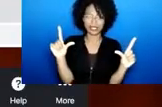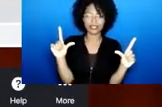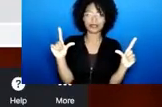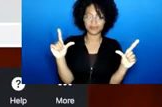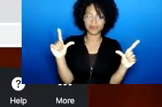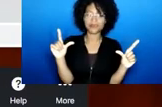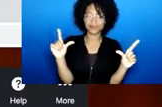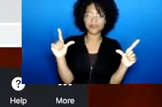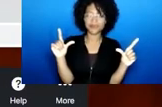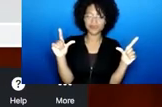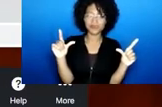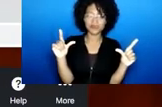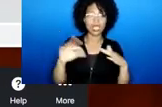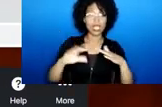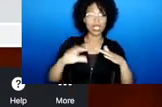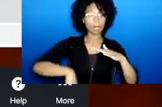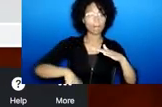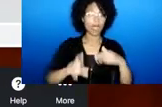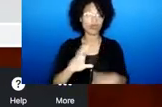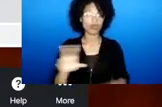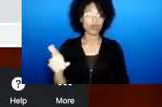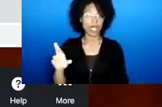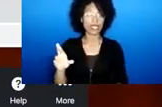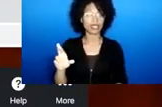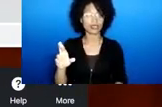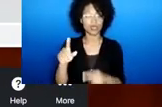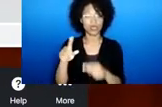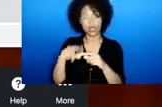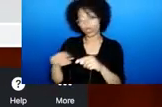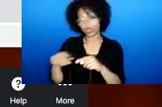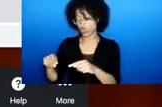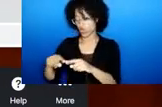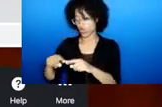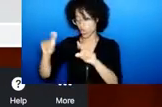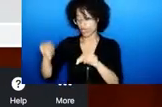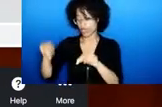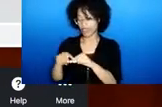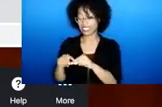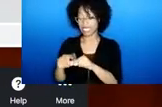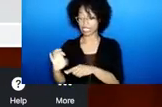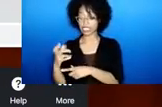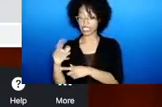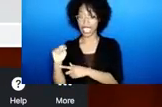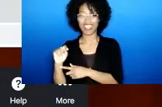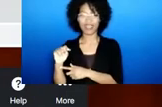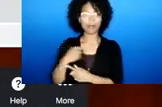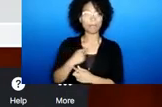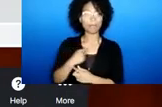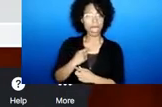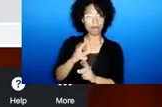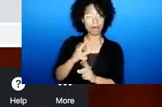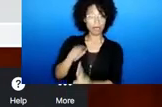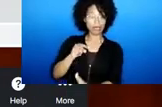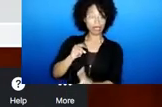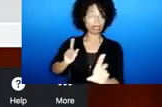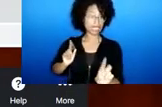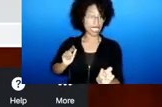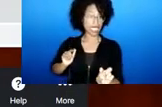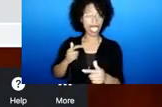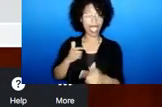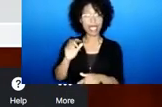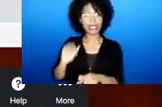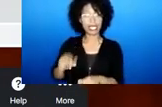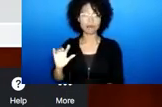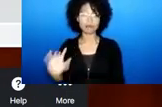In the bottom right corner, there's a blue button that says chat. So from an attendee perspective, you will be able to engage in